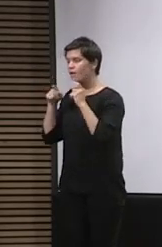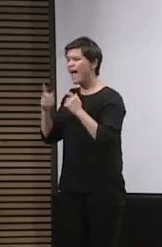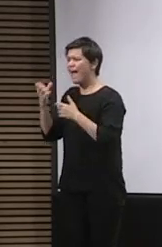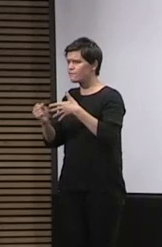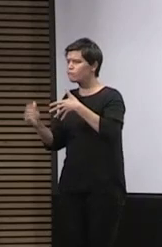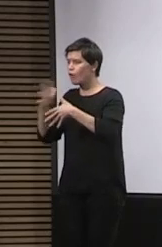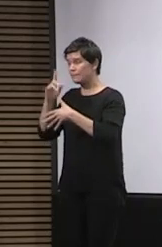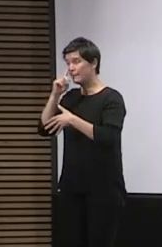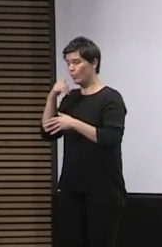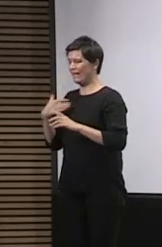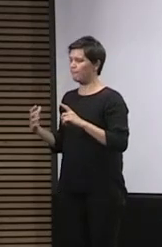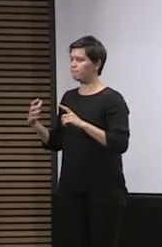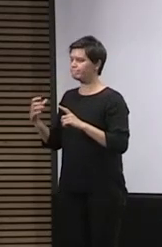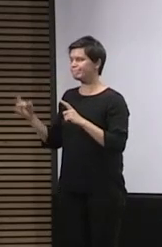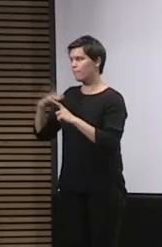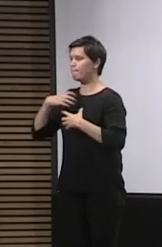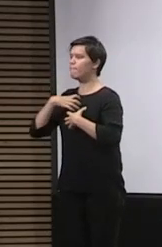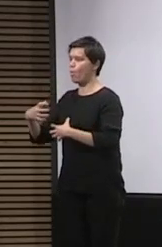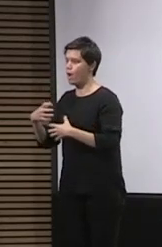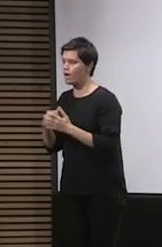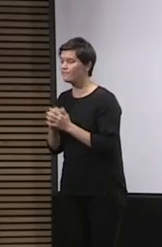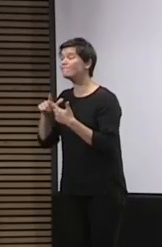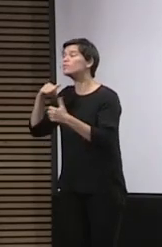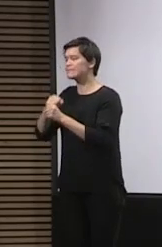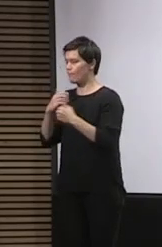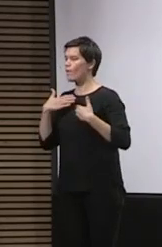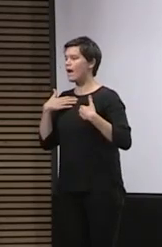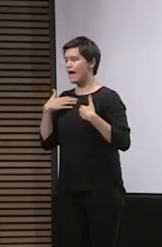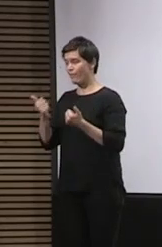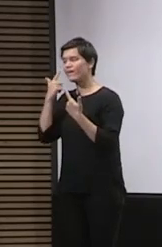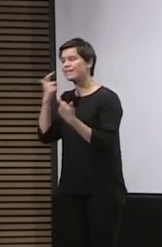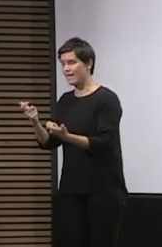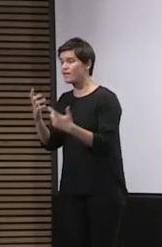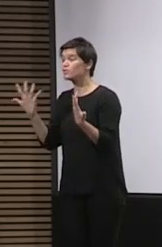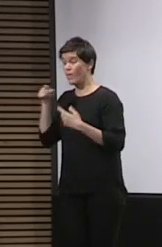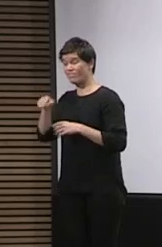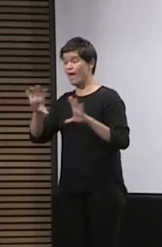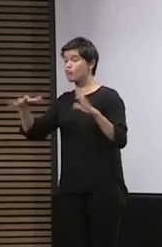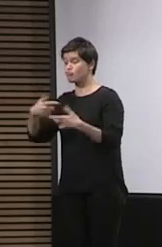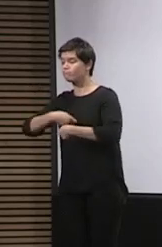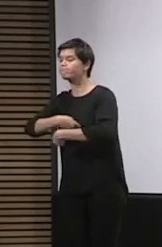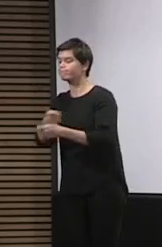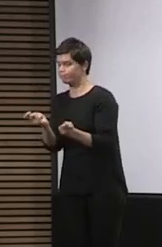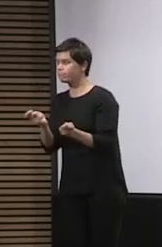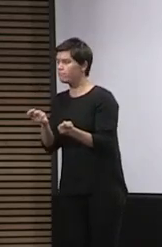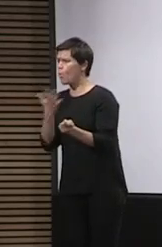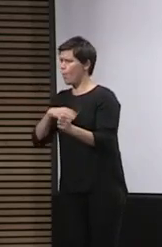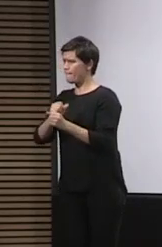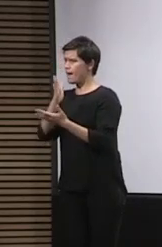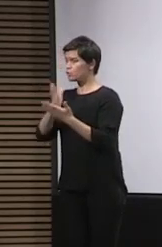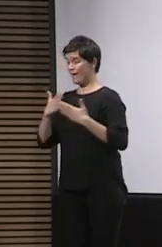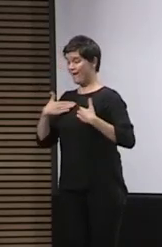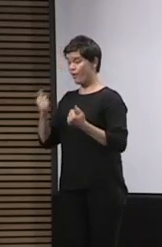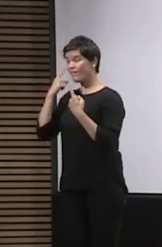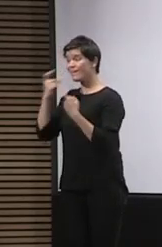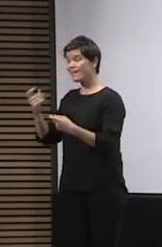can speak most to, and certainly we're getting that PPE out to those on the front line because we want our healthcare workers